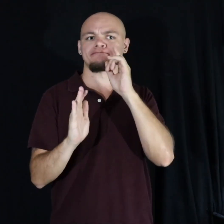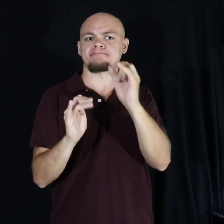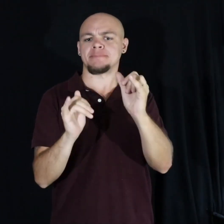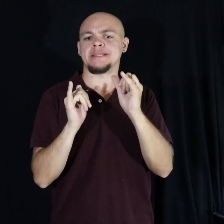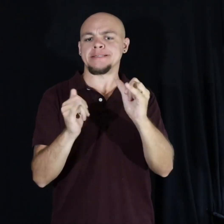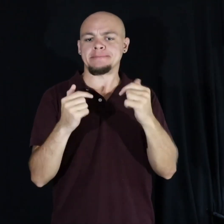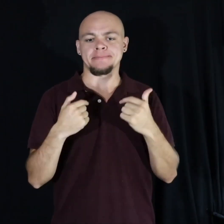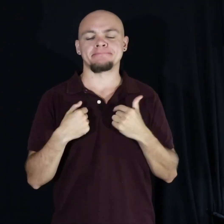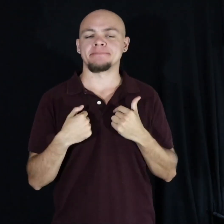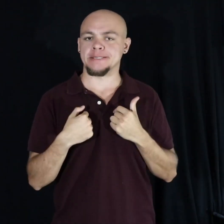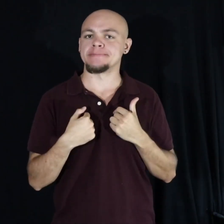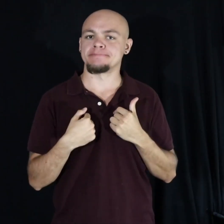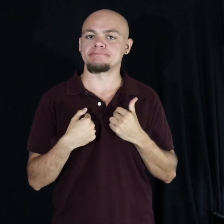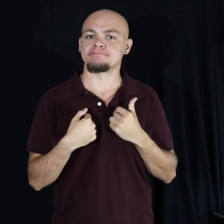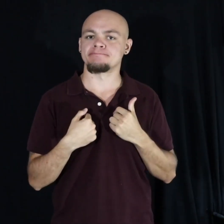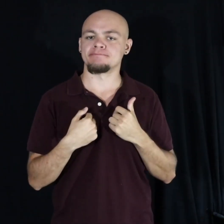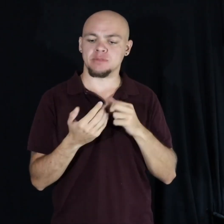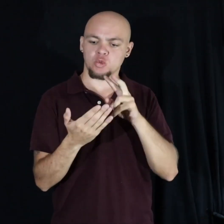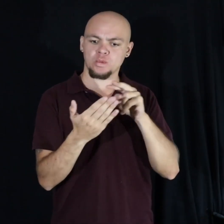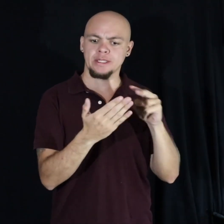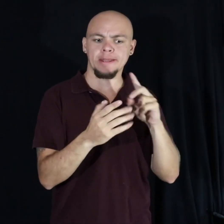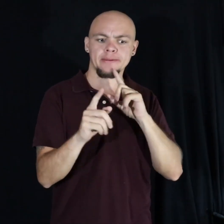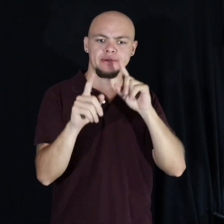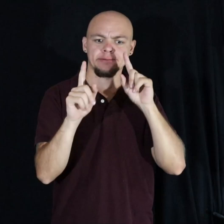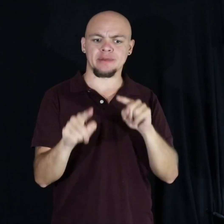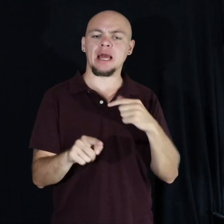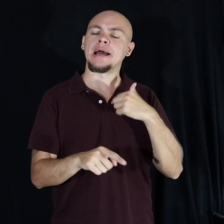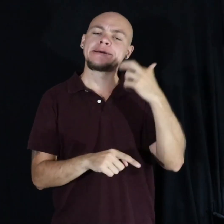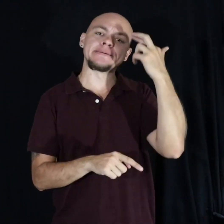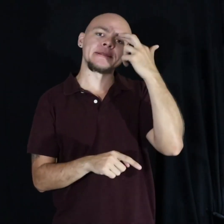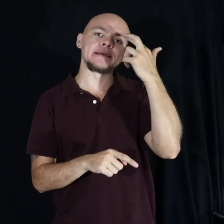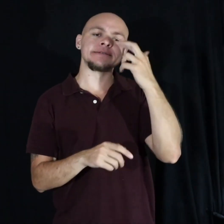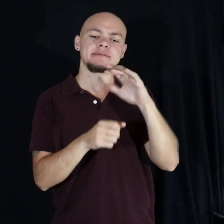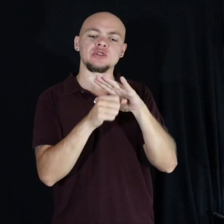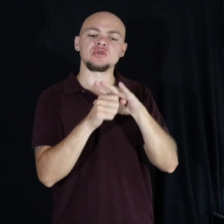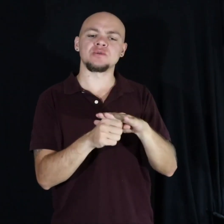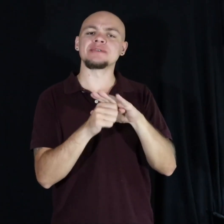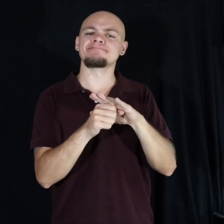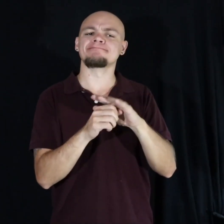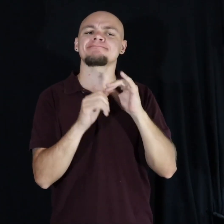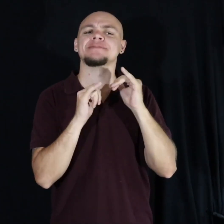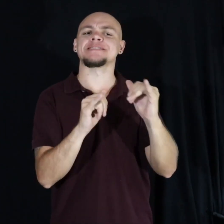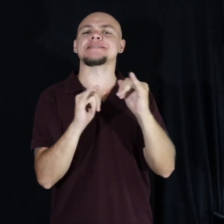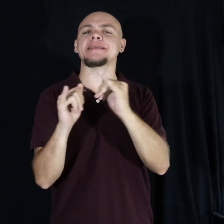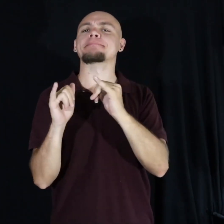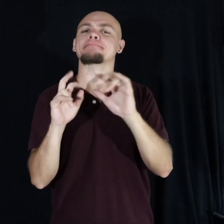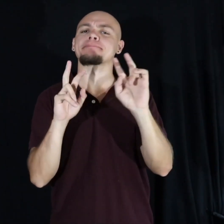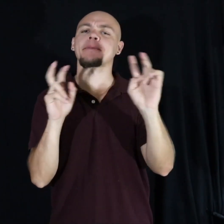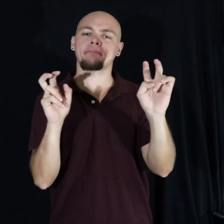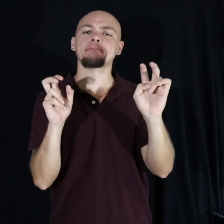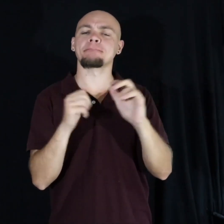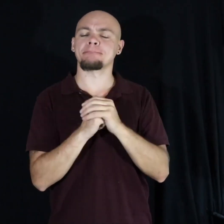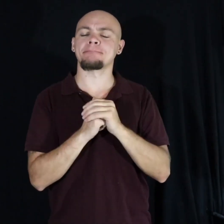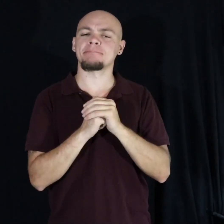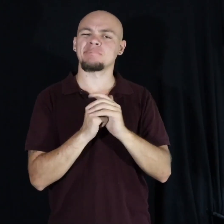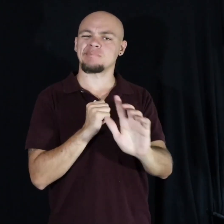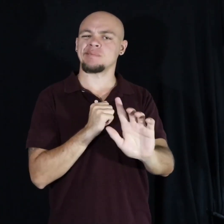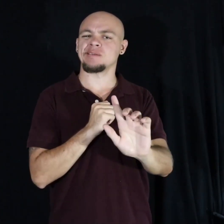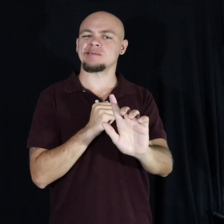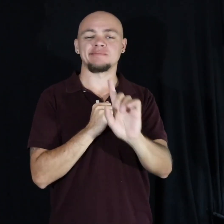me. After reading the responses, I realized that many of them were stressed about the same things I was. But